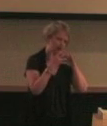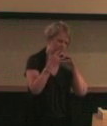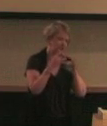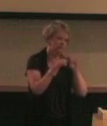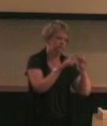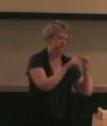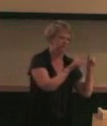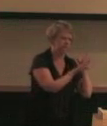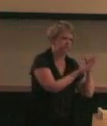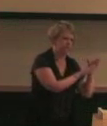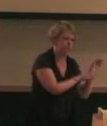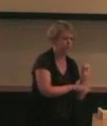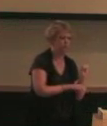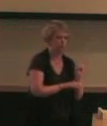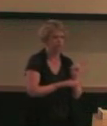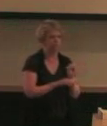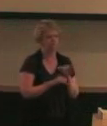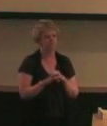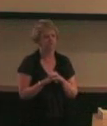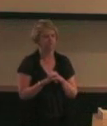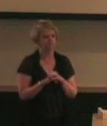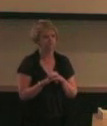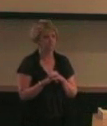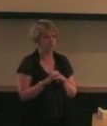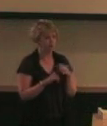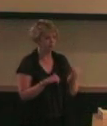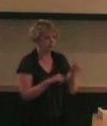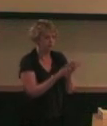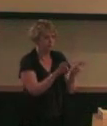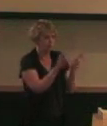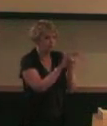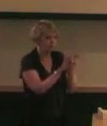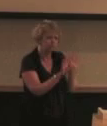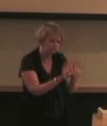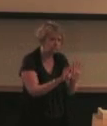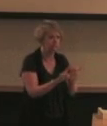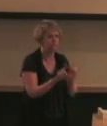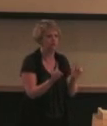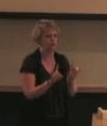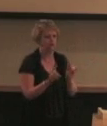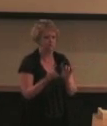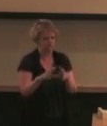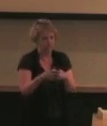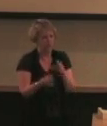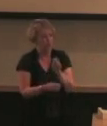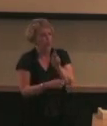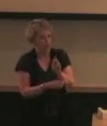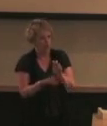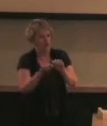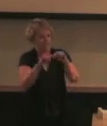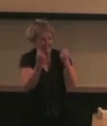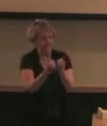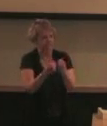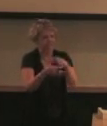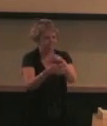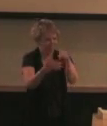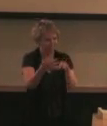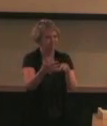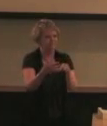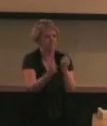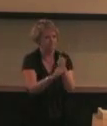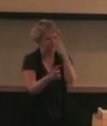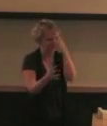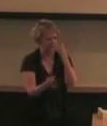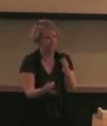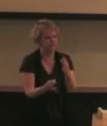various different disciplines as well. Not that they don't mean anything, they do mean stuff, but these are the team members that actually make